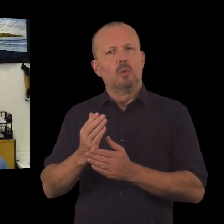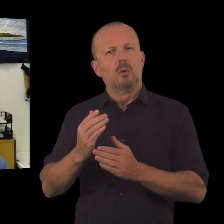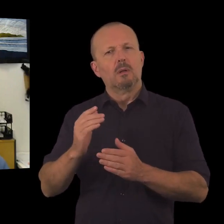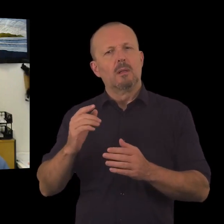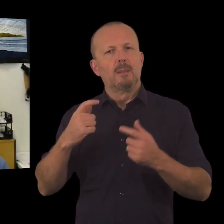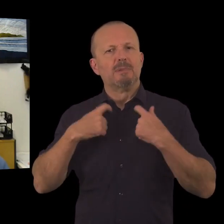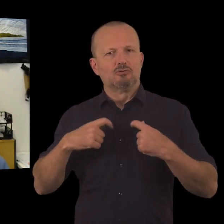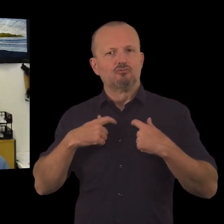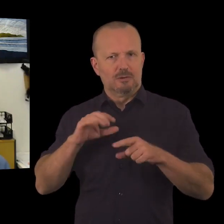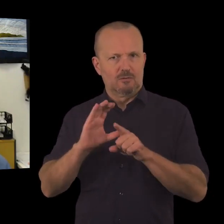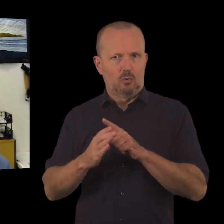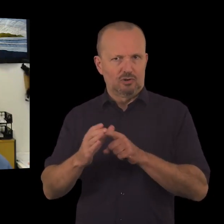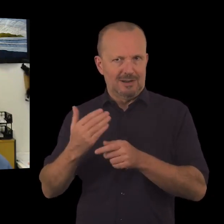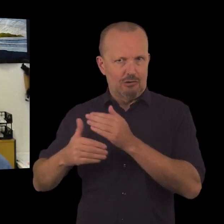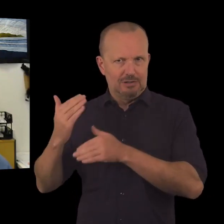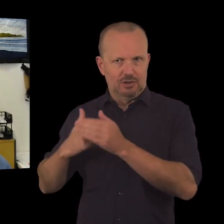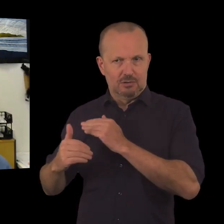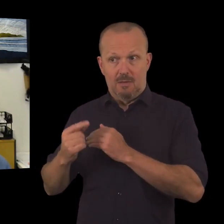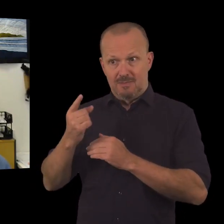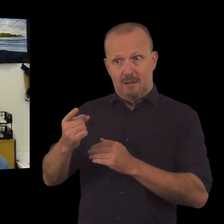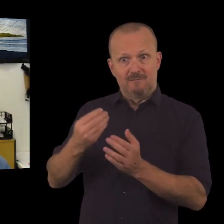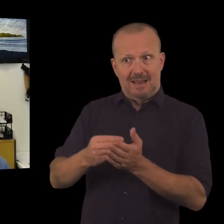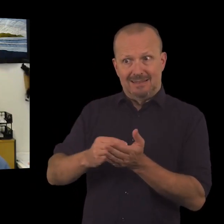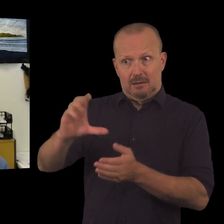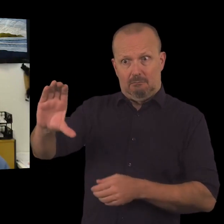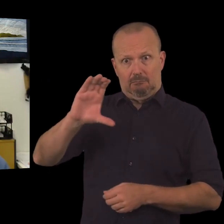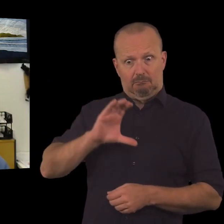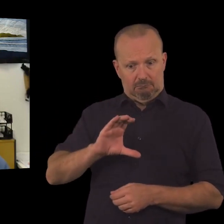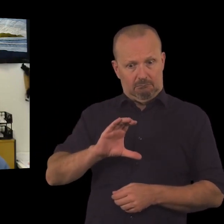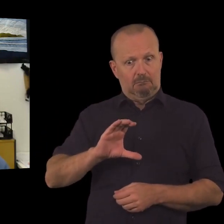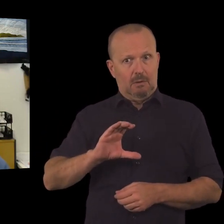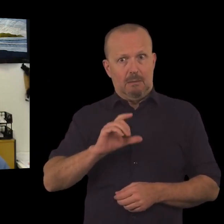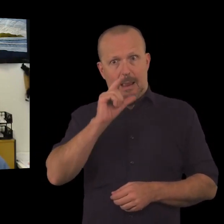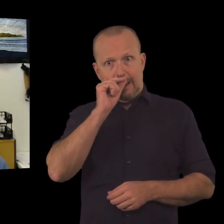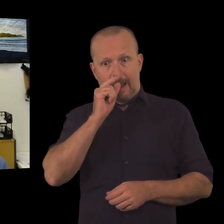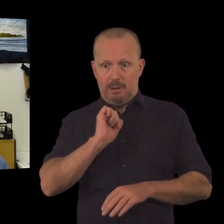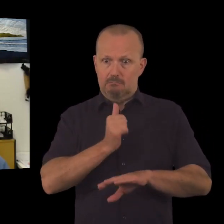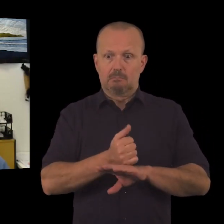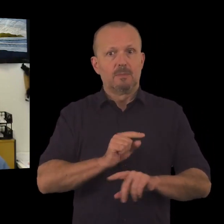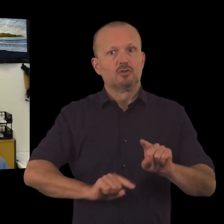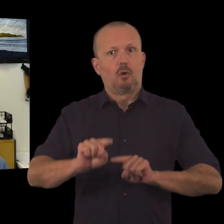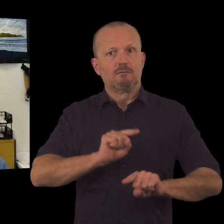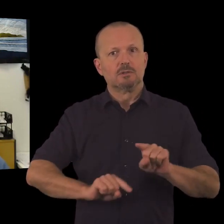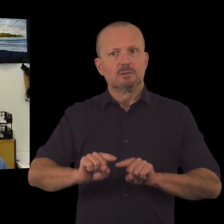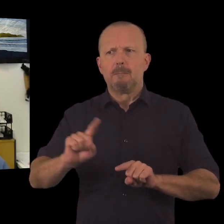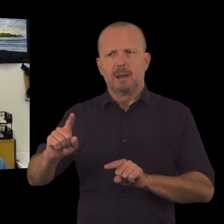Culture and Heritage that provided this resource, this conference, and the Standard of Hui to support